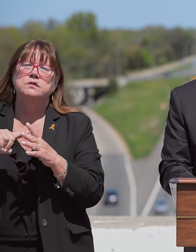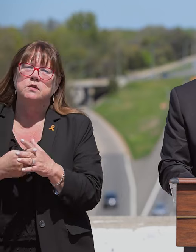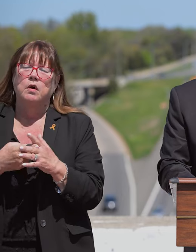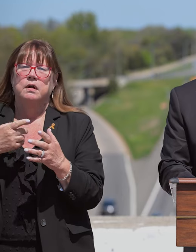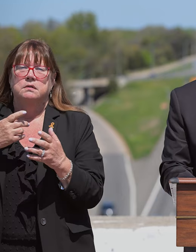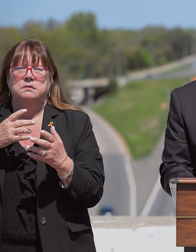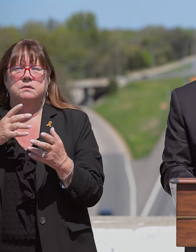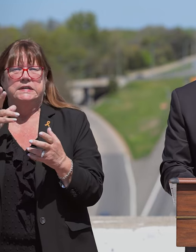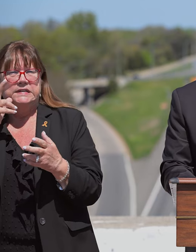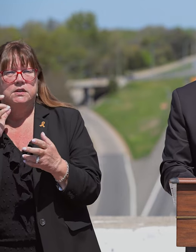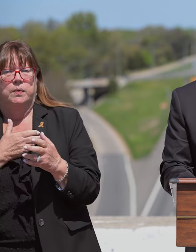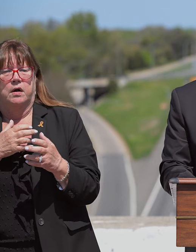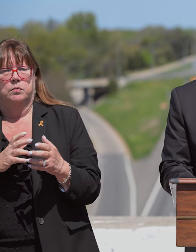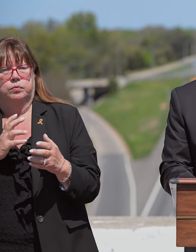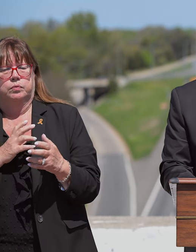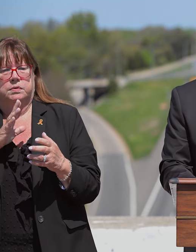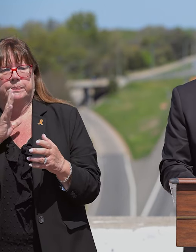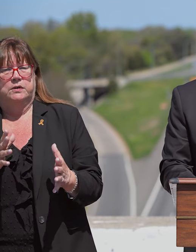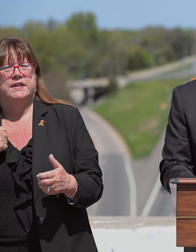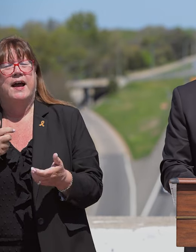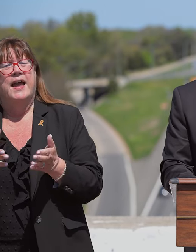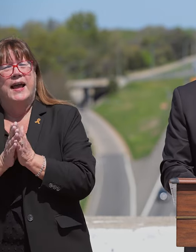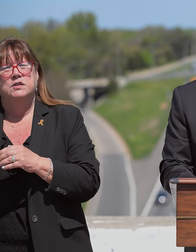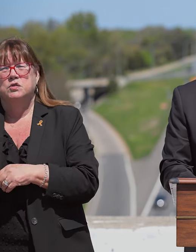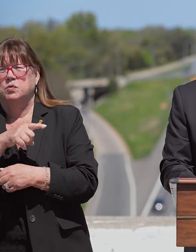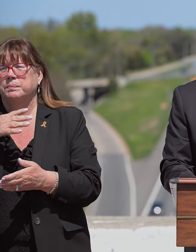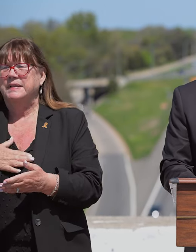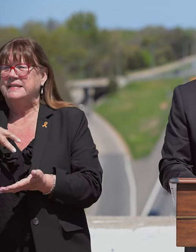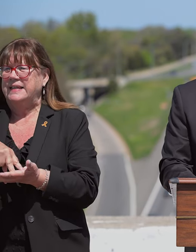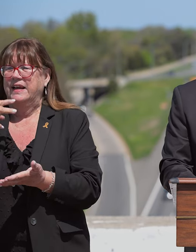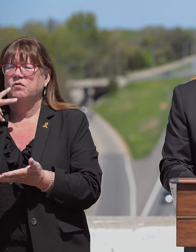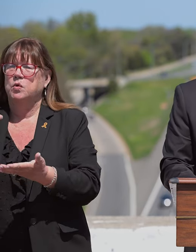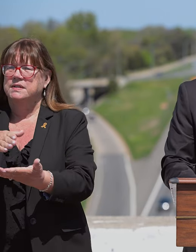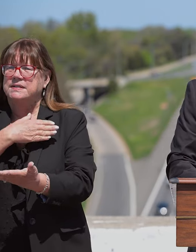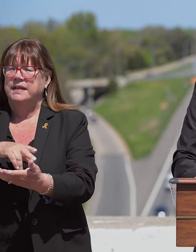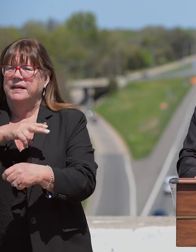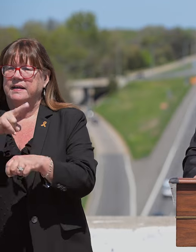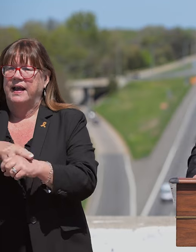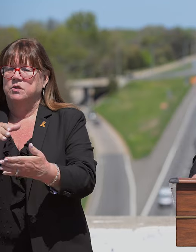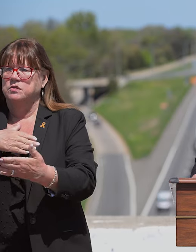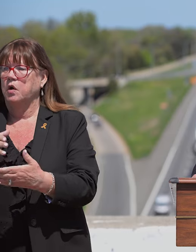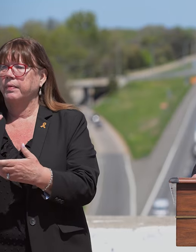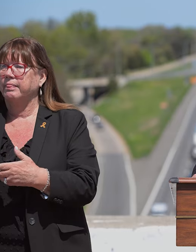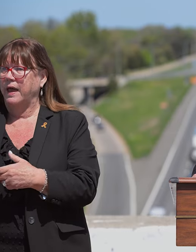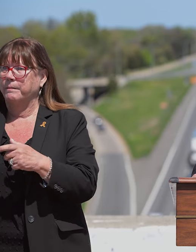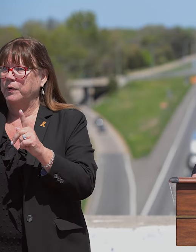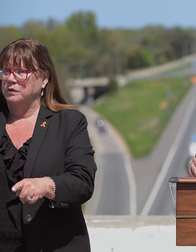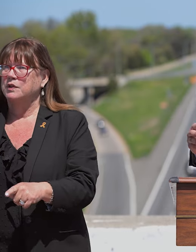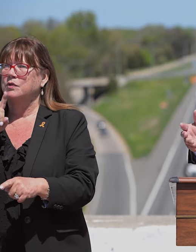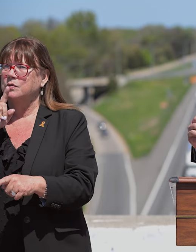speakers, I ask you stand for the singing of the national anthem, performed by someone who certainly knows work